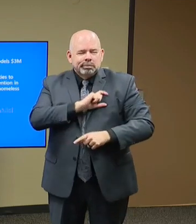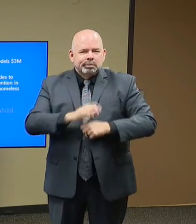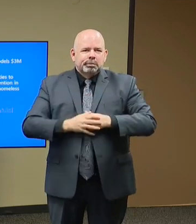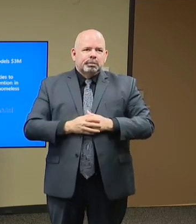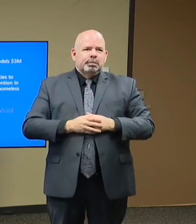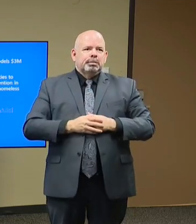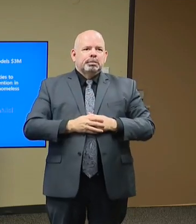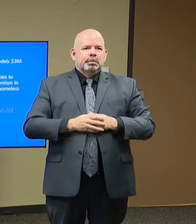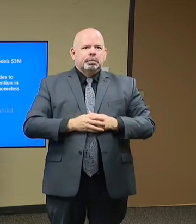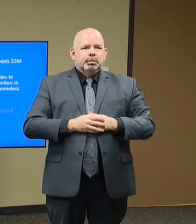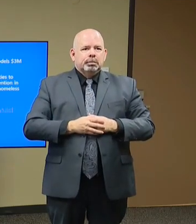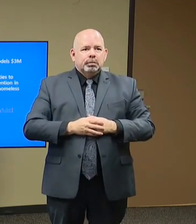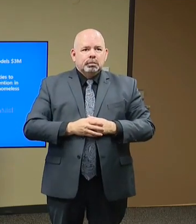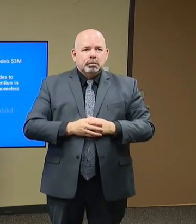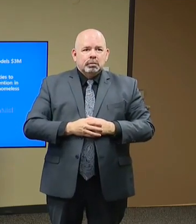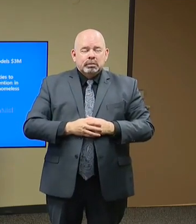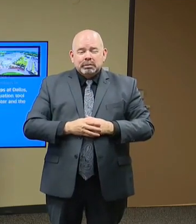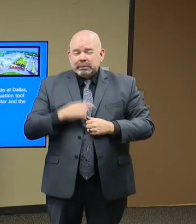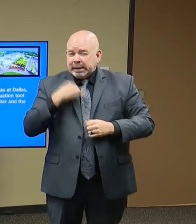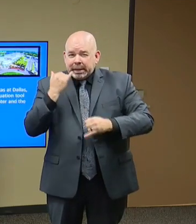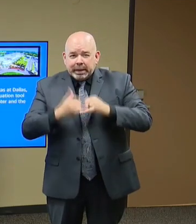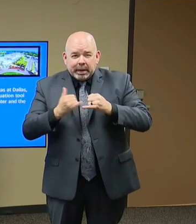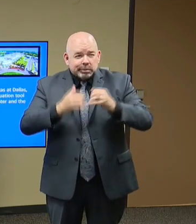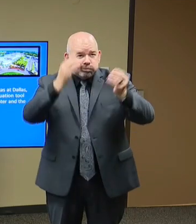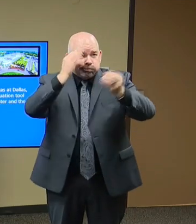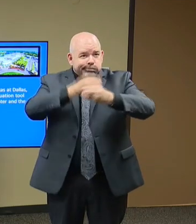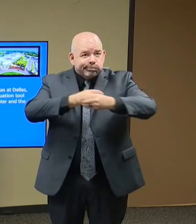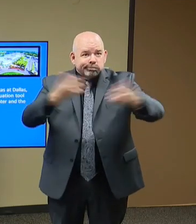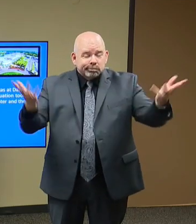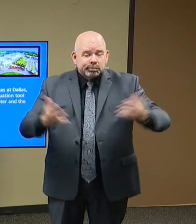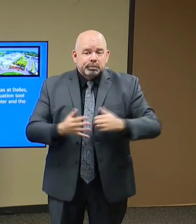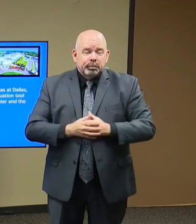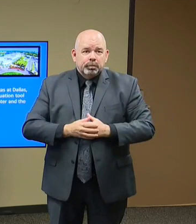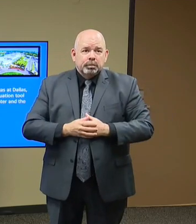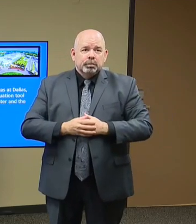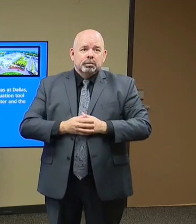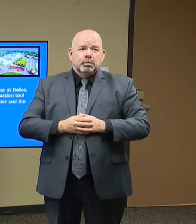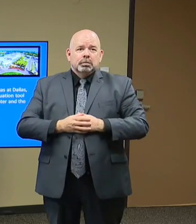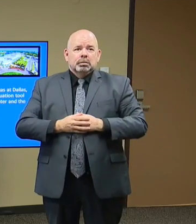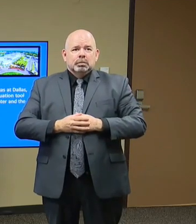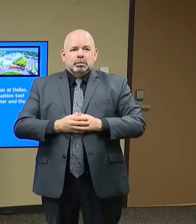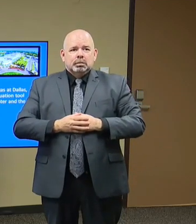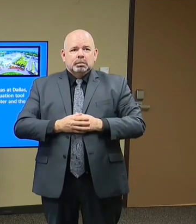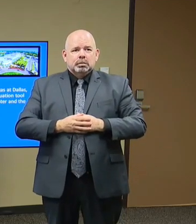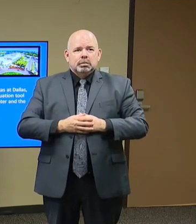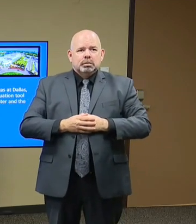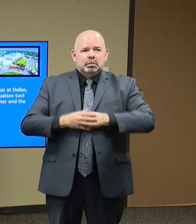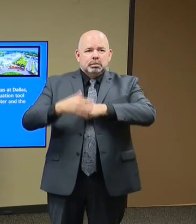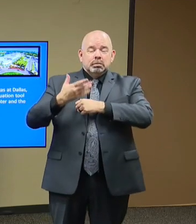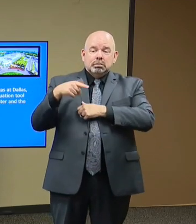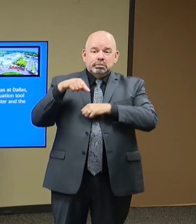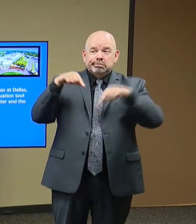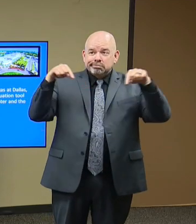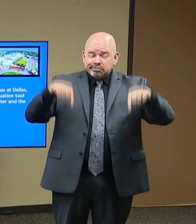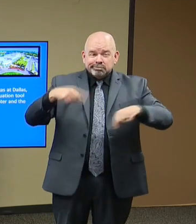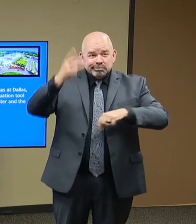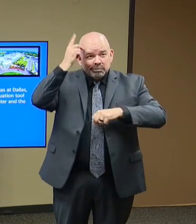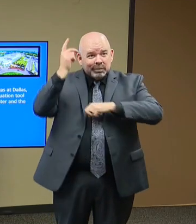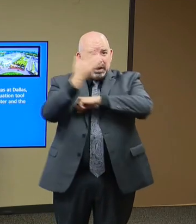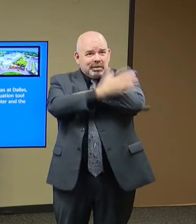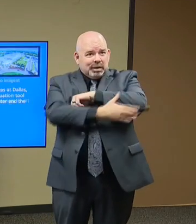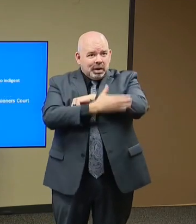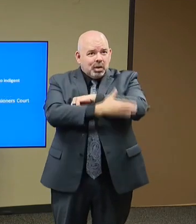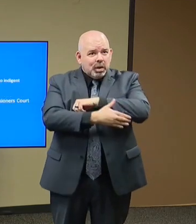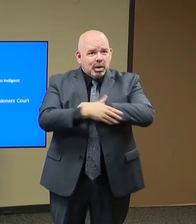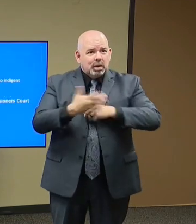Last couple of things. I believe the county will be able to move to the effective rate. So in other words, you